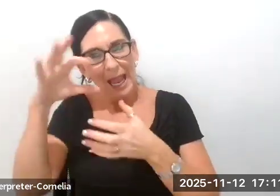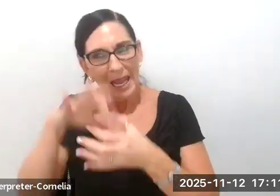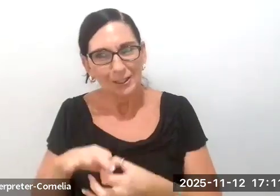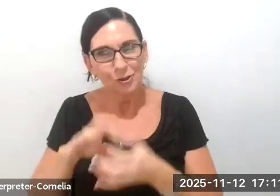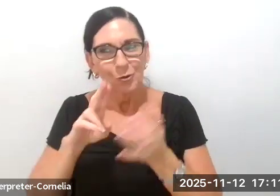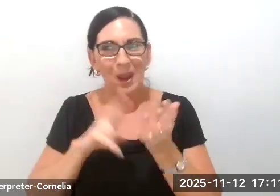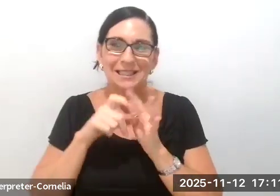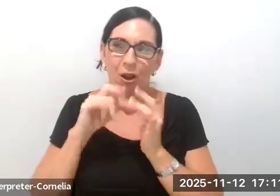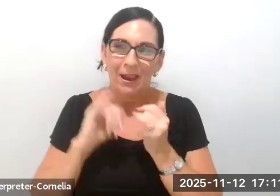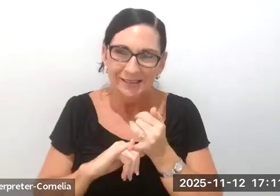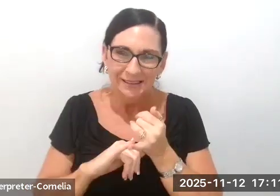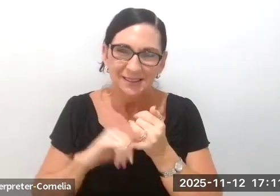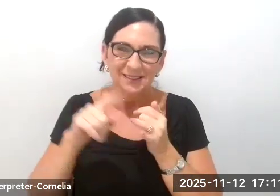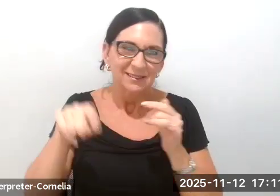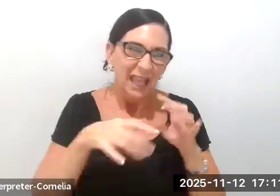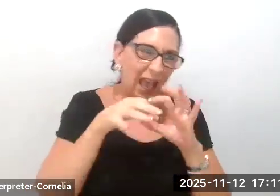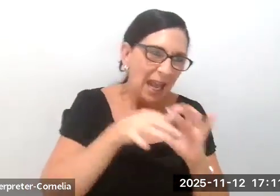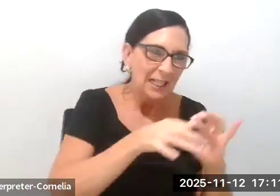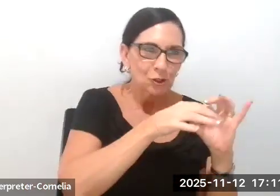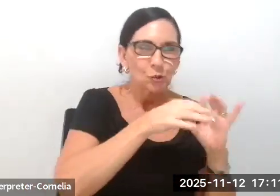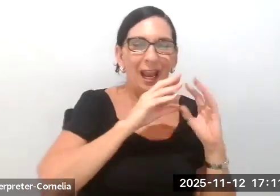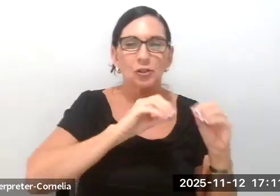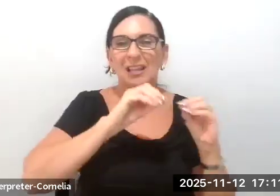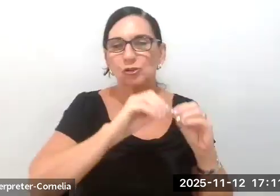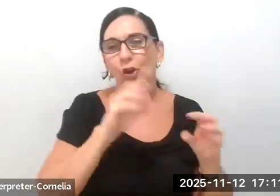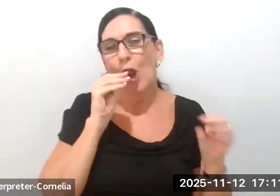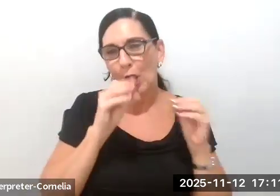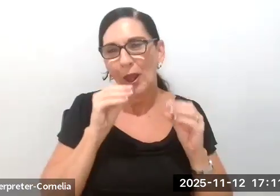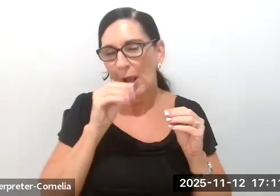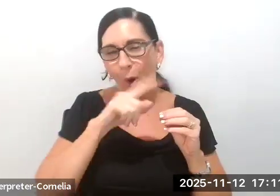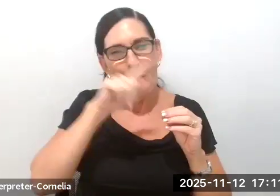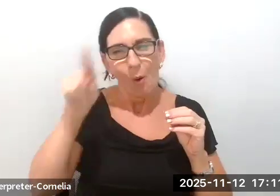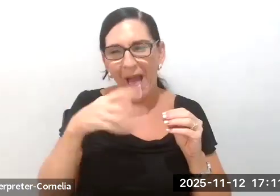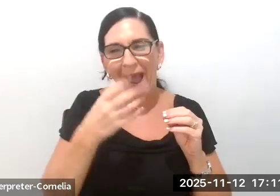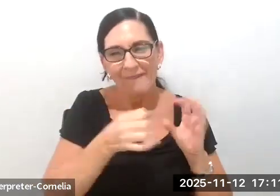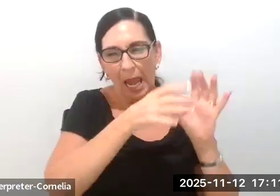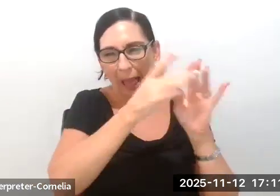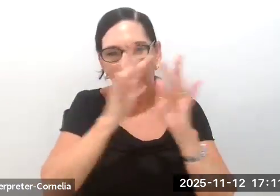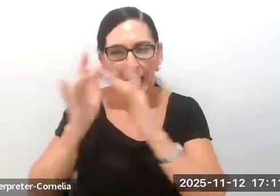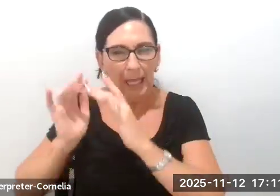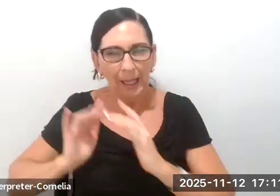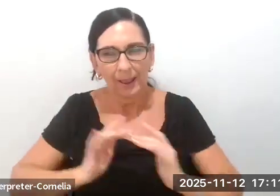NDIS, or education and learning. They're all interlinked,